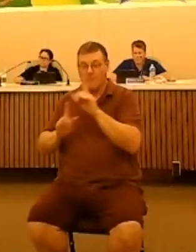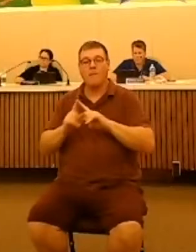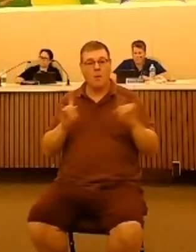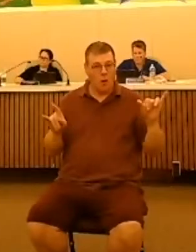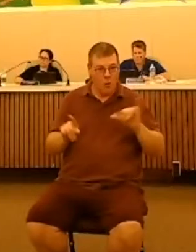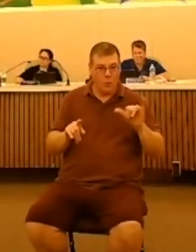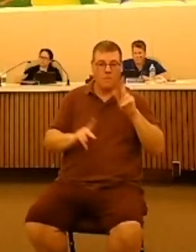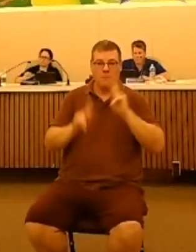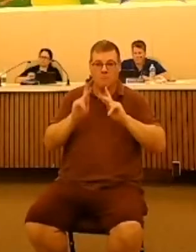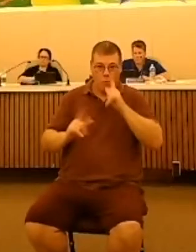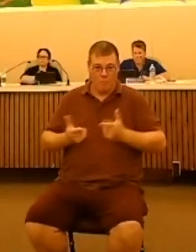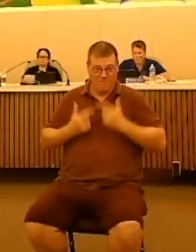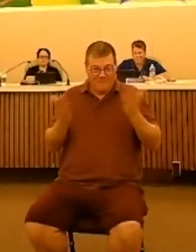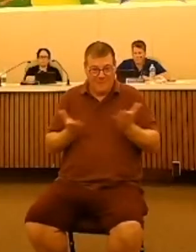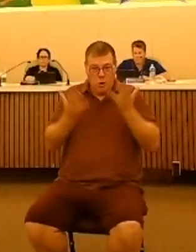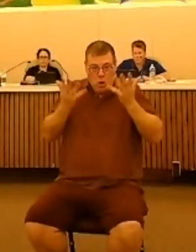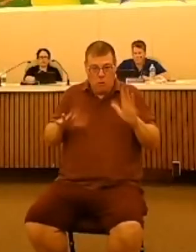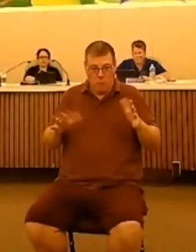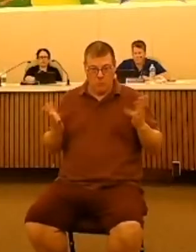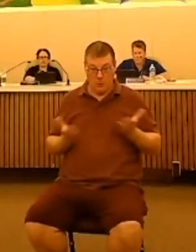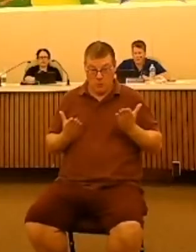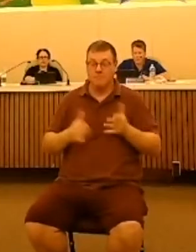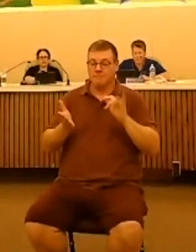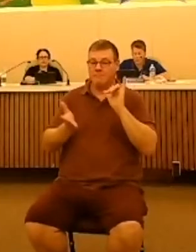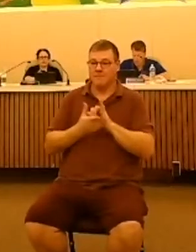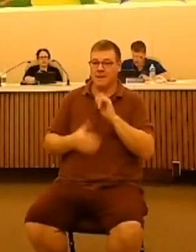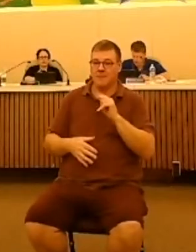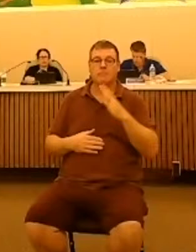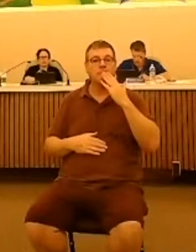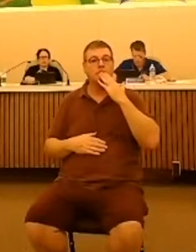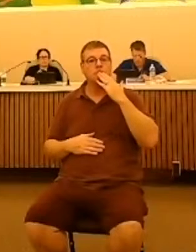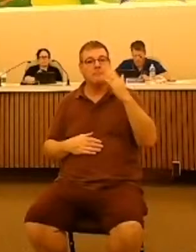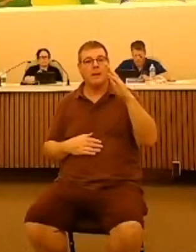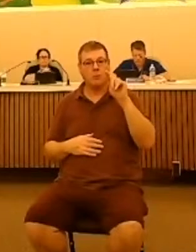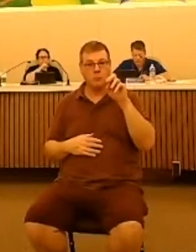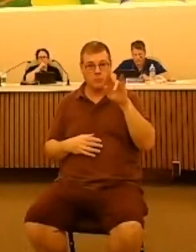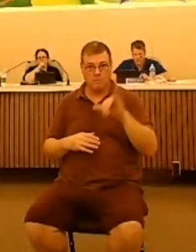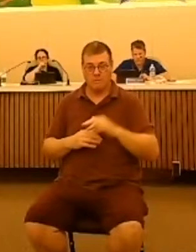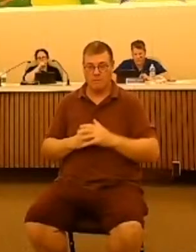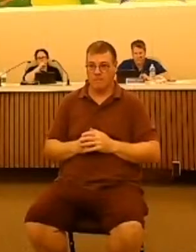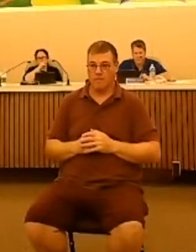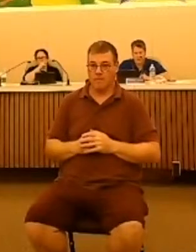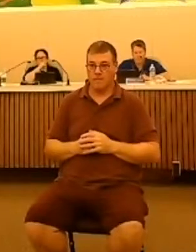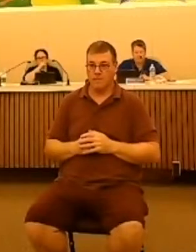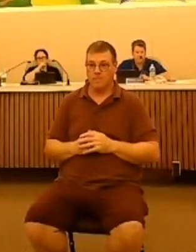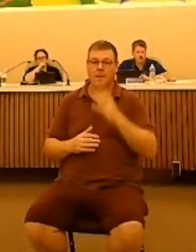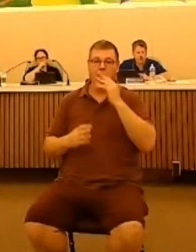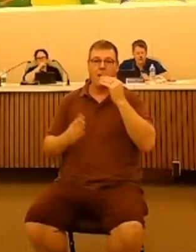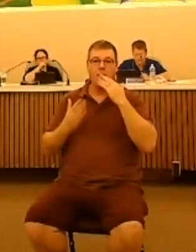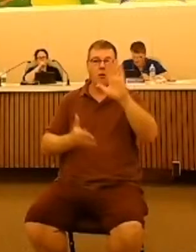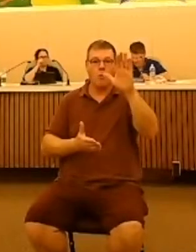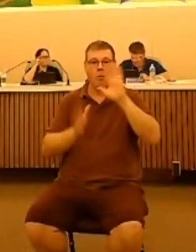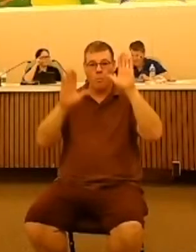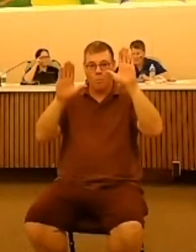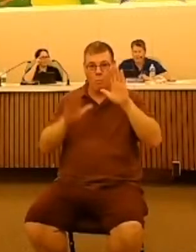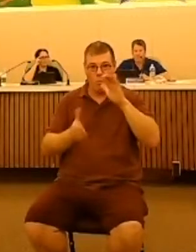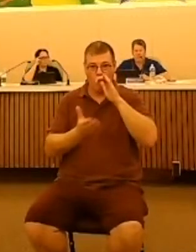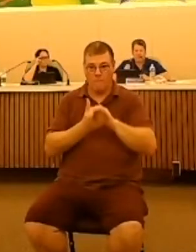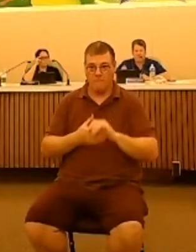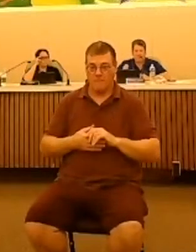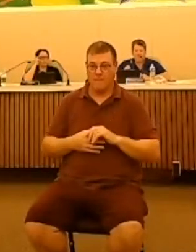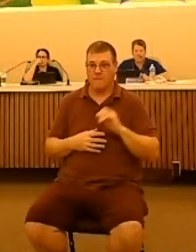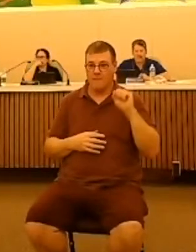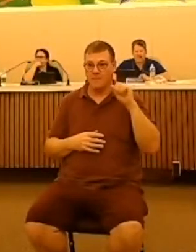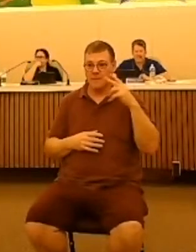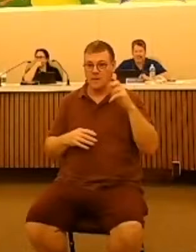already in the area. That was it. Thank you, Tony. Thank you. And thank your wonderful wife. She